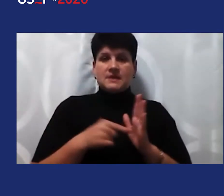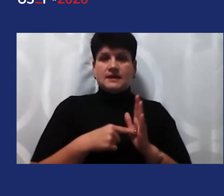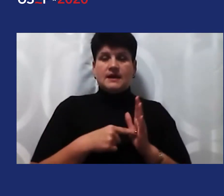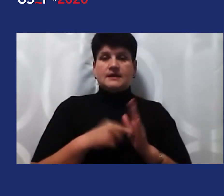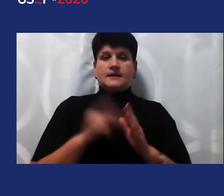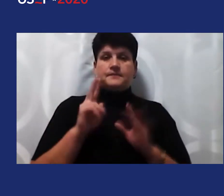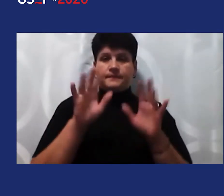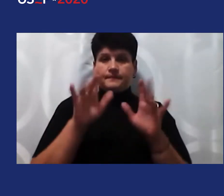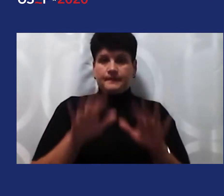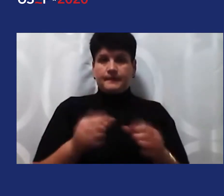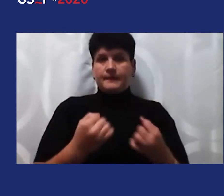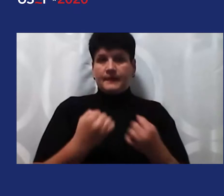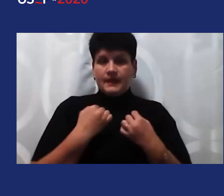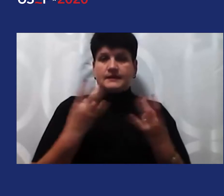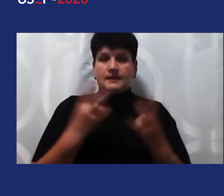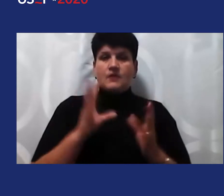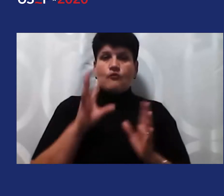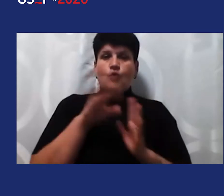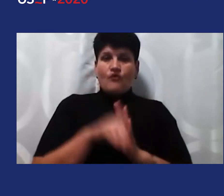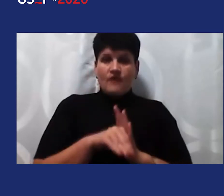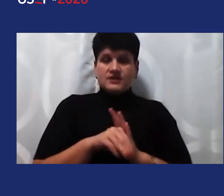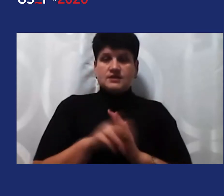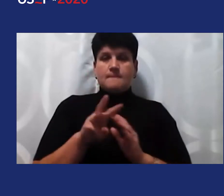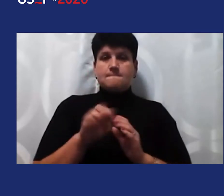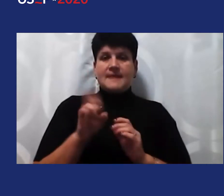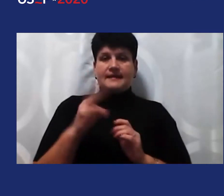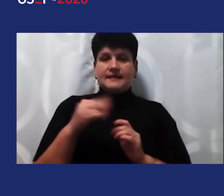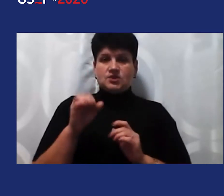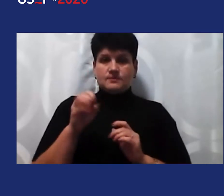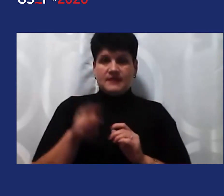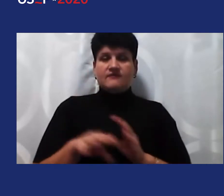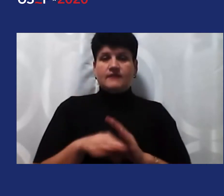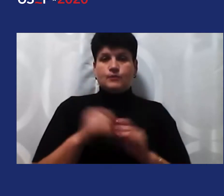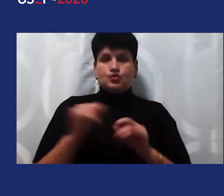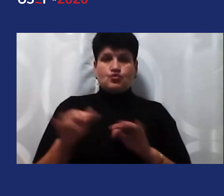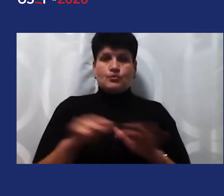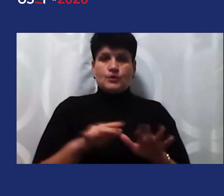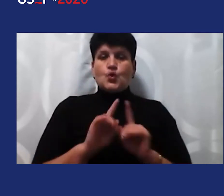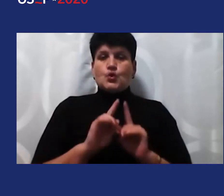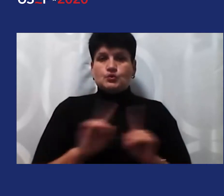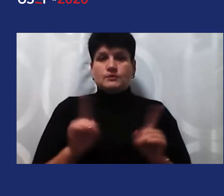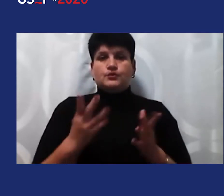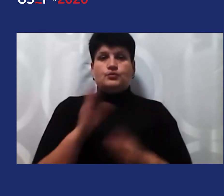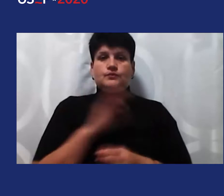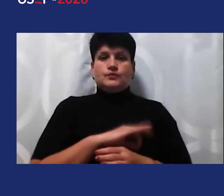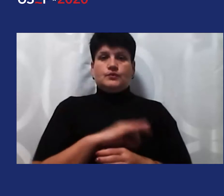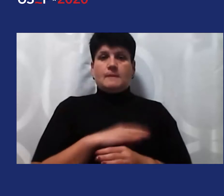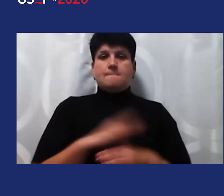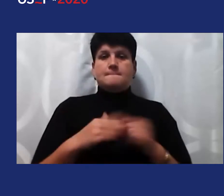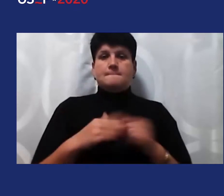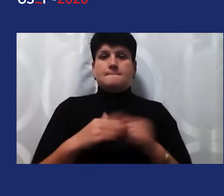So cybersecurity should be an important component of any electoral